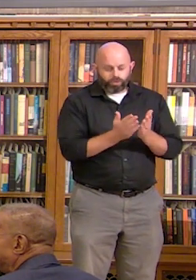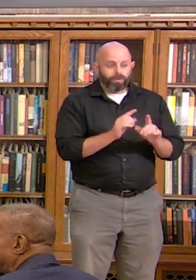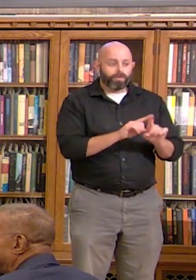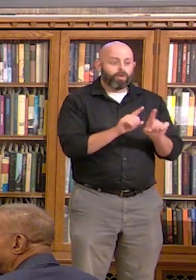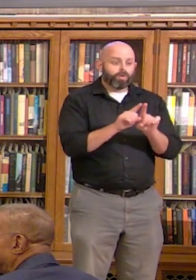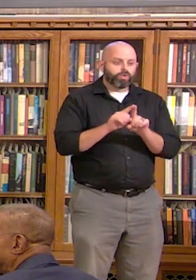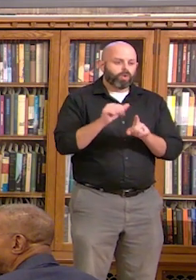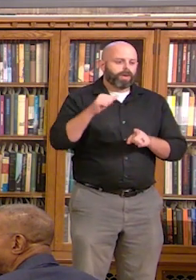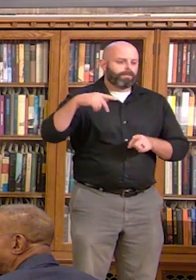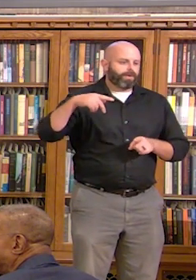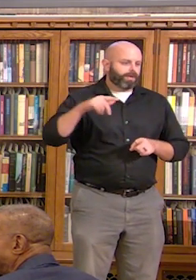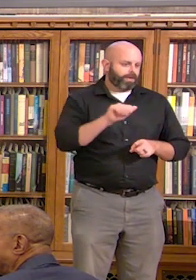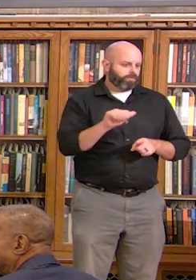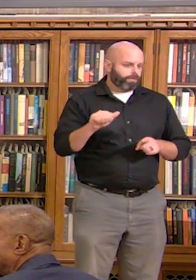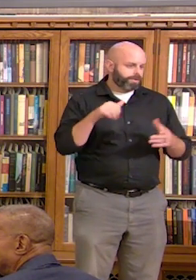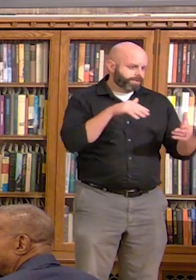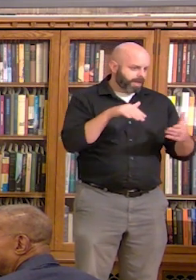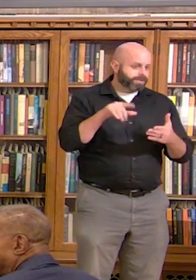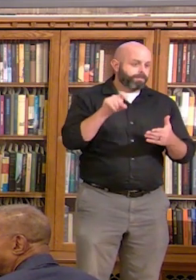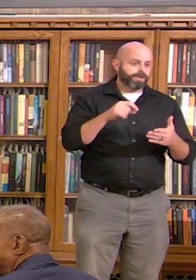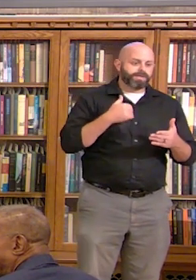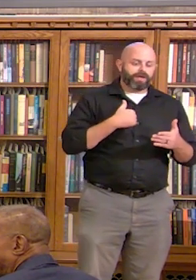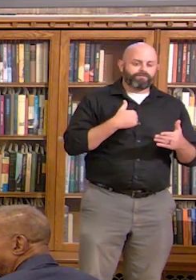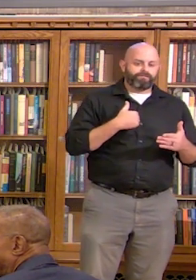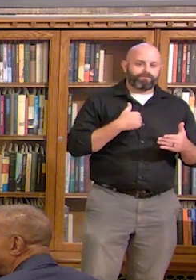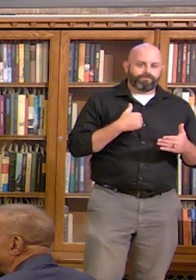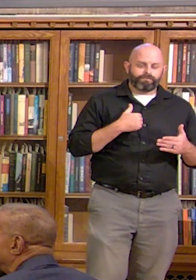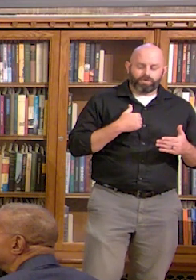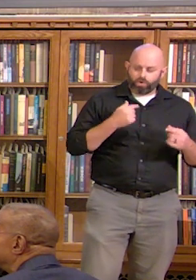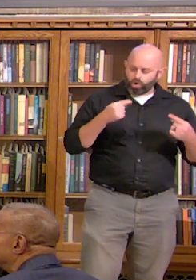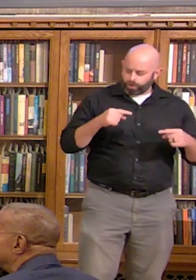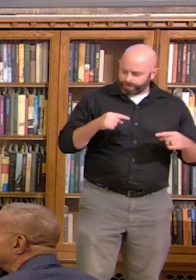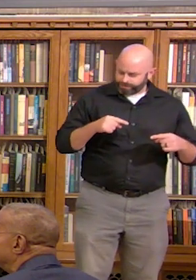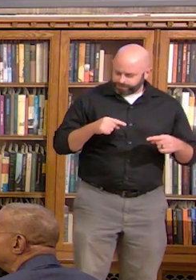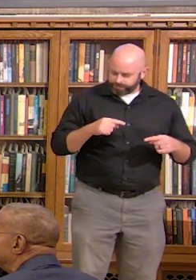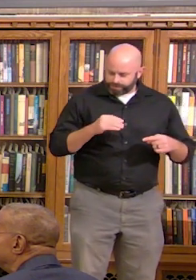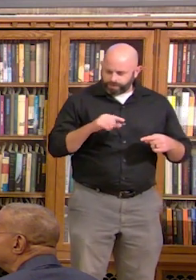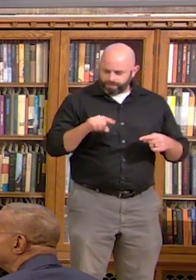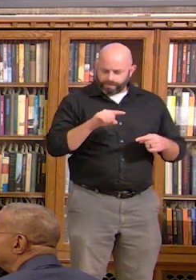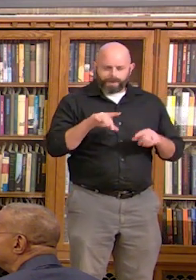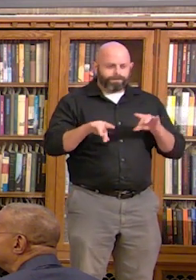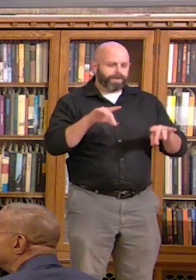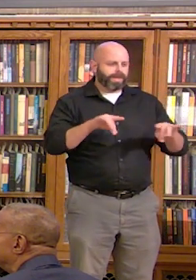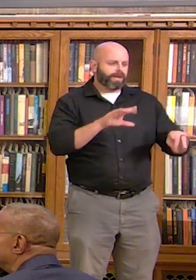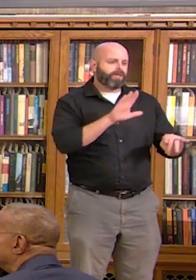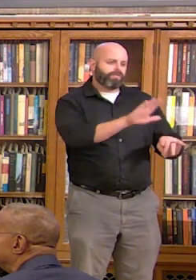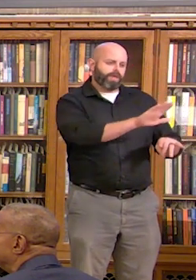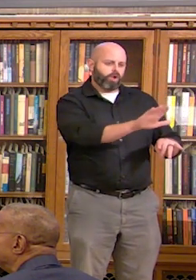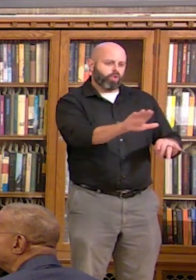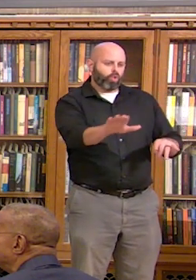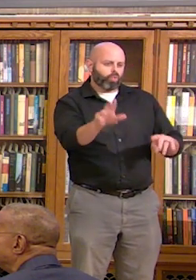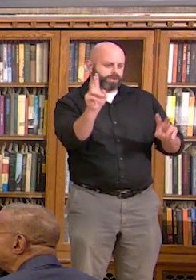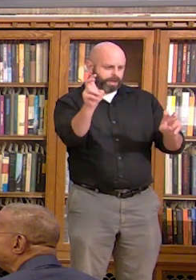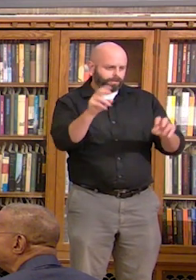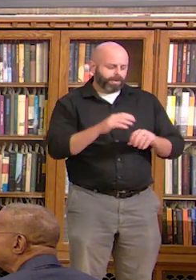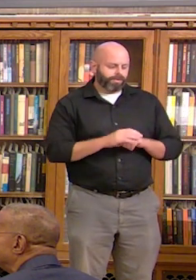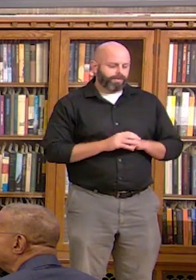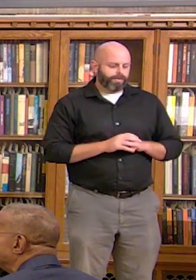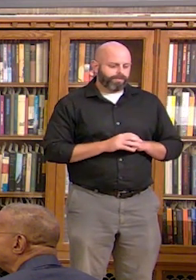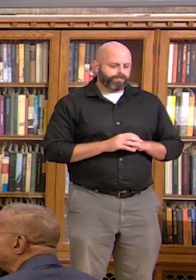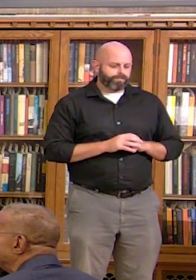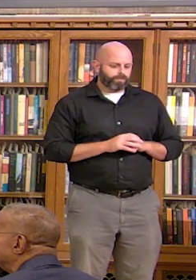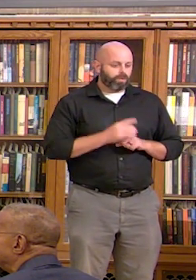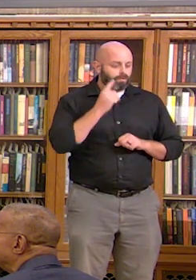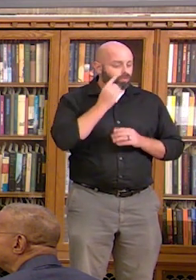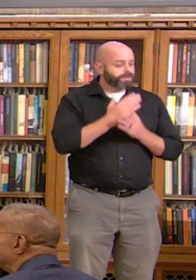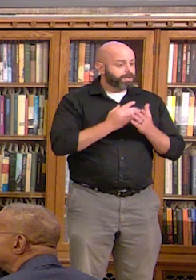African-American studies they have to have a argumentative essay and they pick their own topic and for some kids I thought it